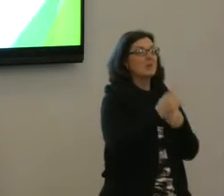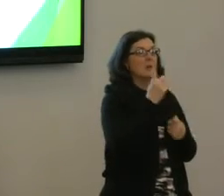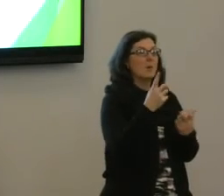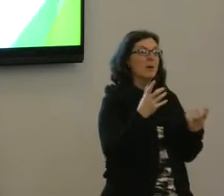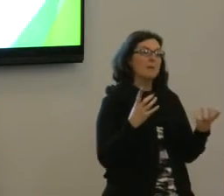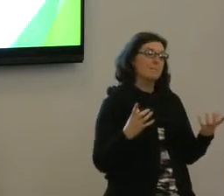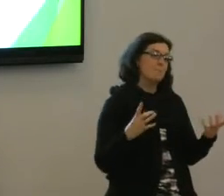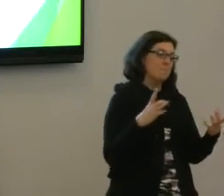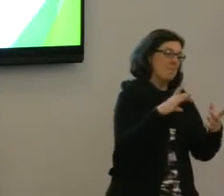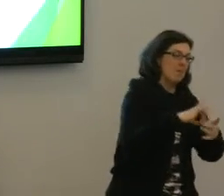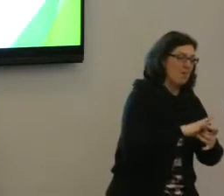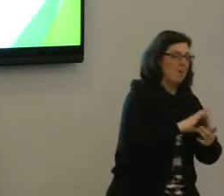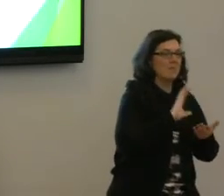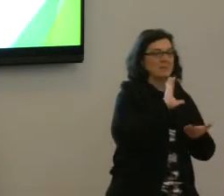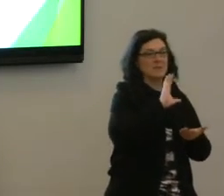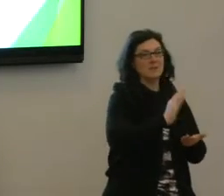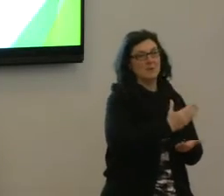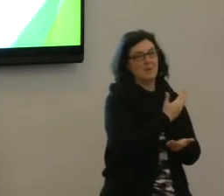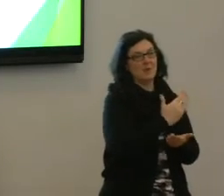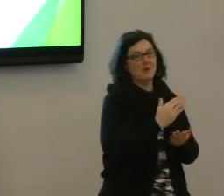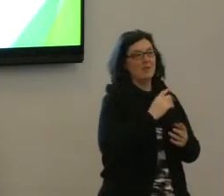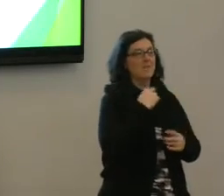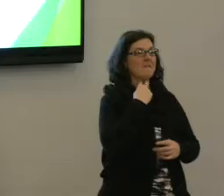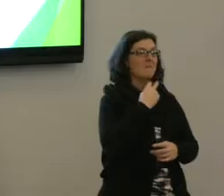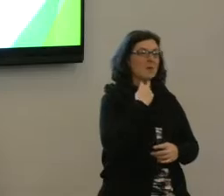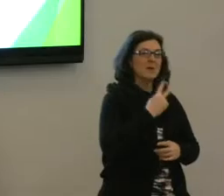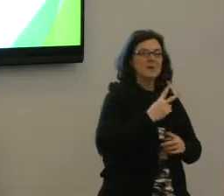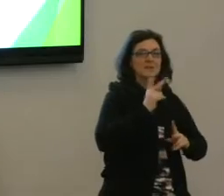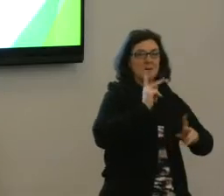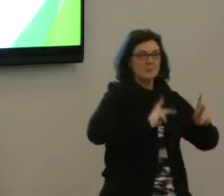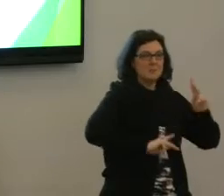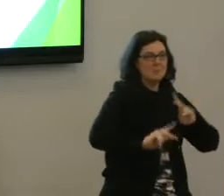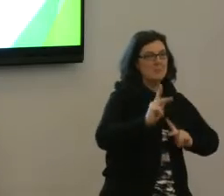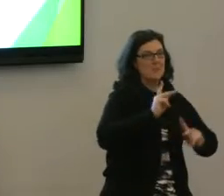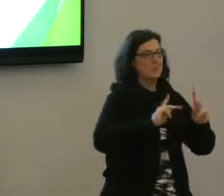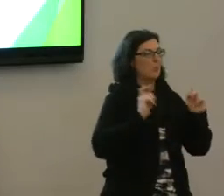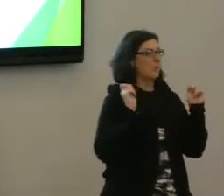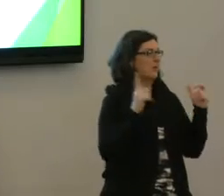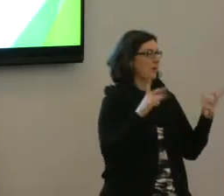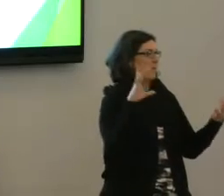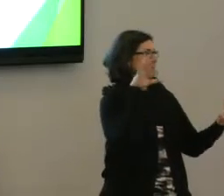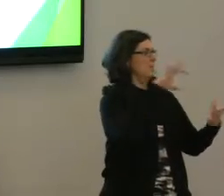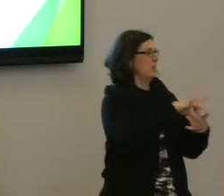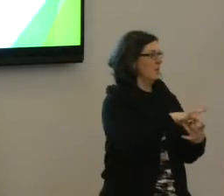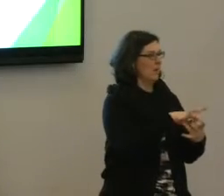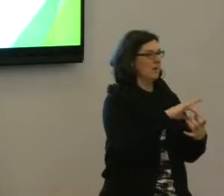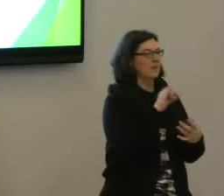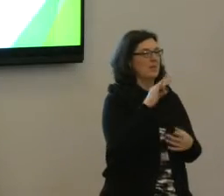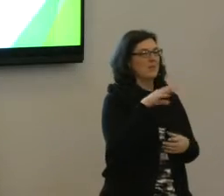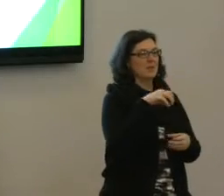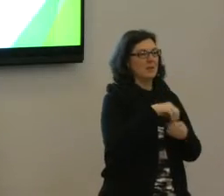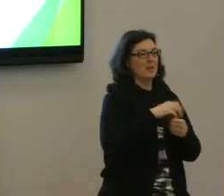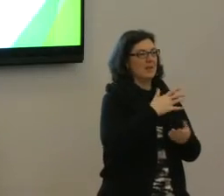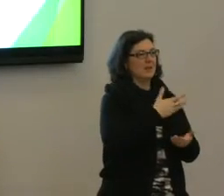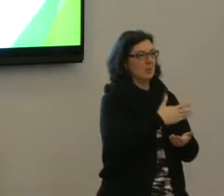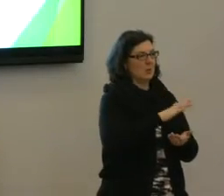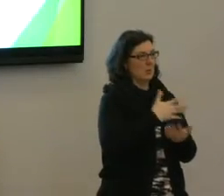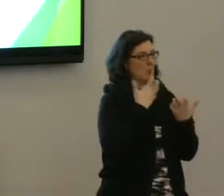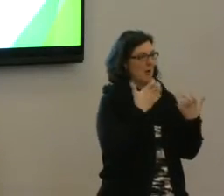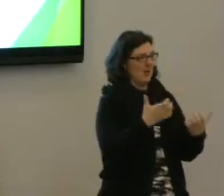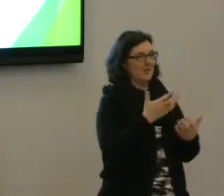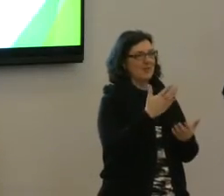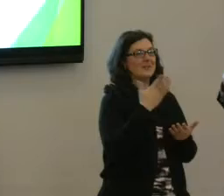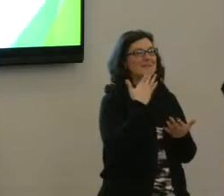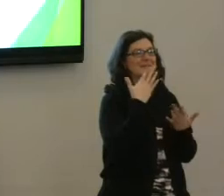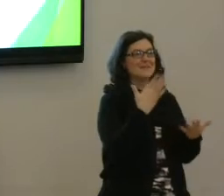in the choir. All kinds of voices, all kinds of people. And if we're God's choir singing God's song, how do we